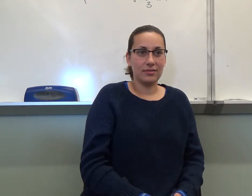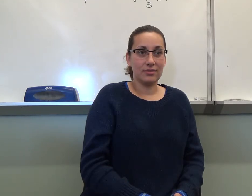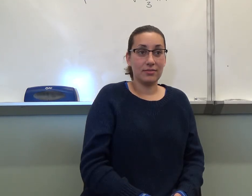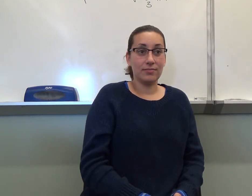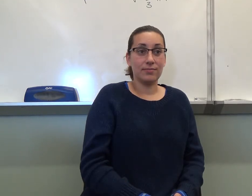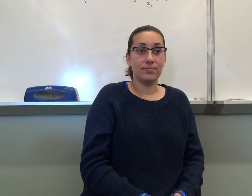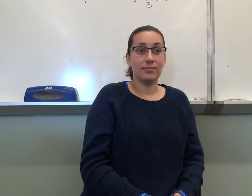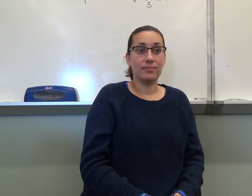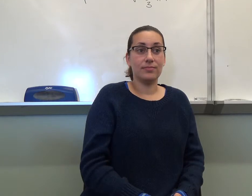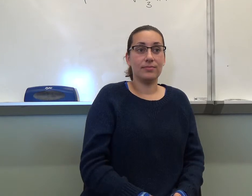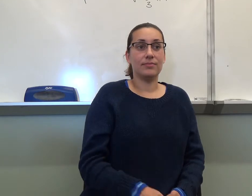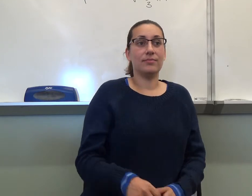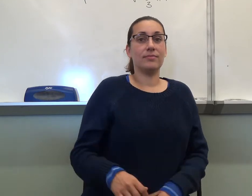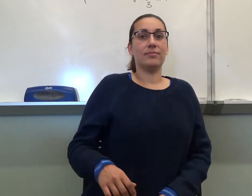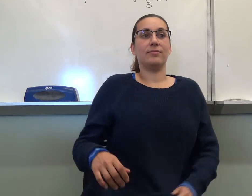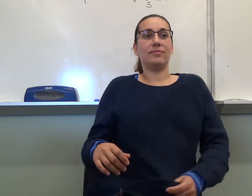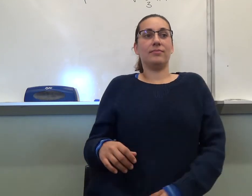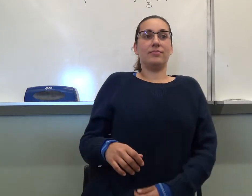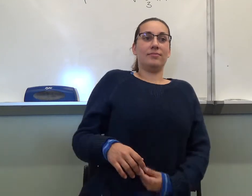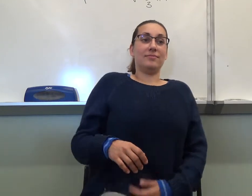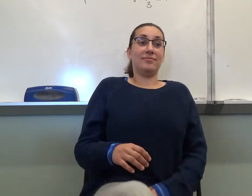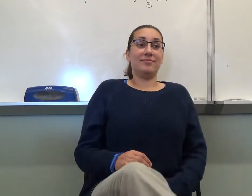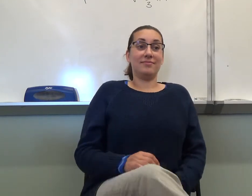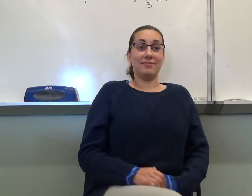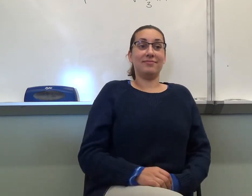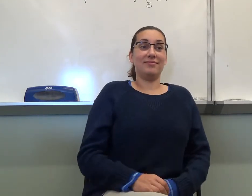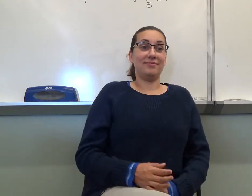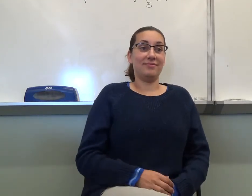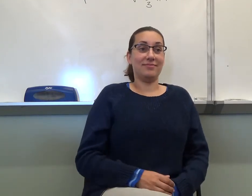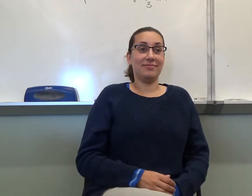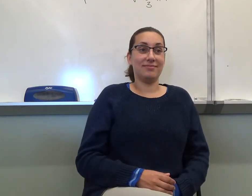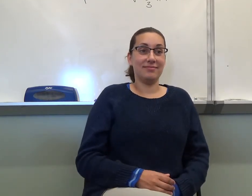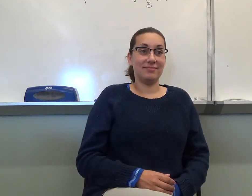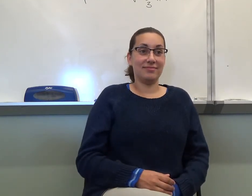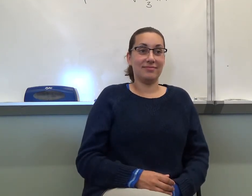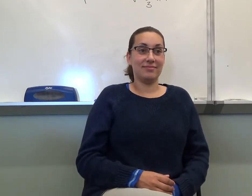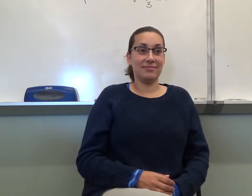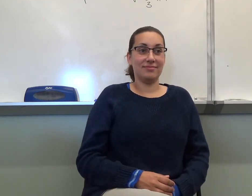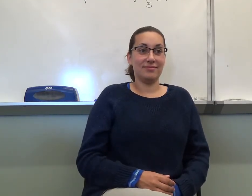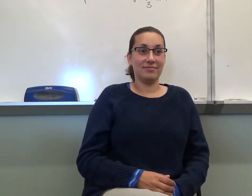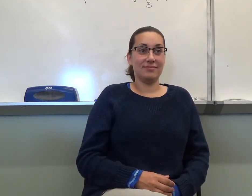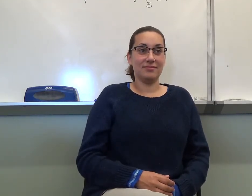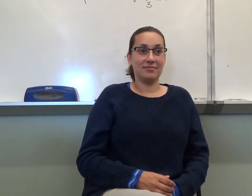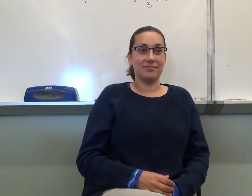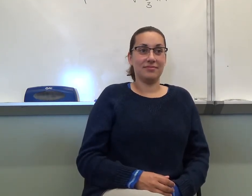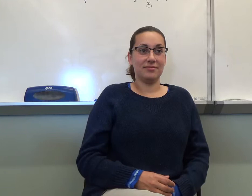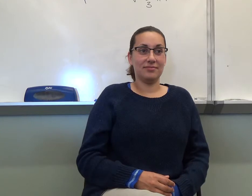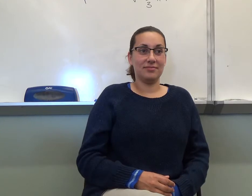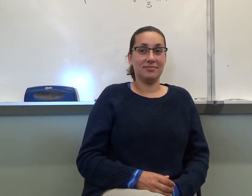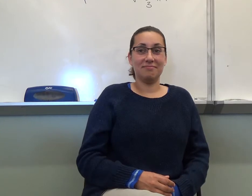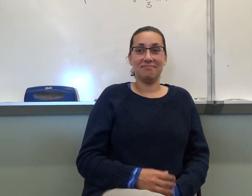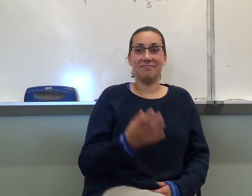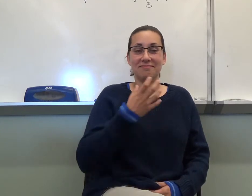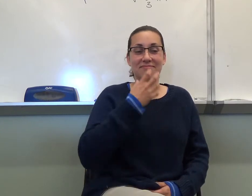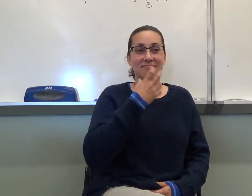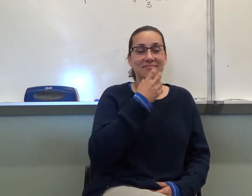5 here or something like that. So you're going to have to convert it to regular whole numbers. And finally, you get down to a table that they're willing to look at